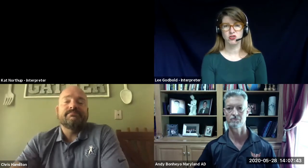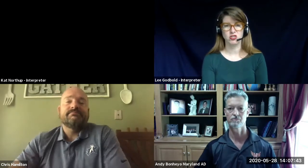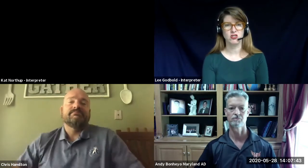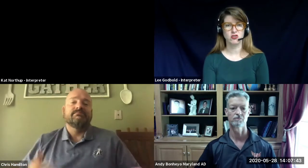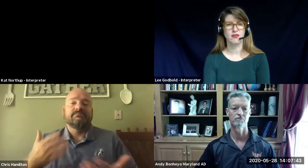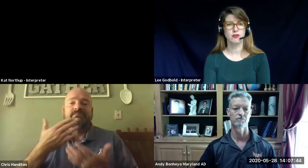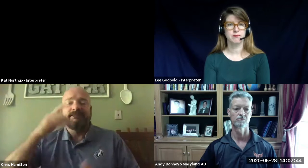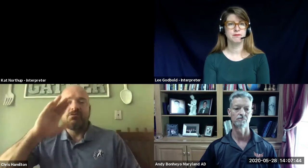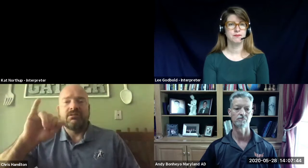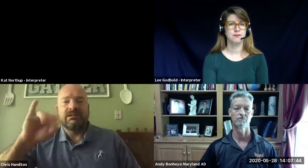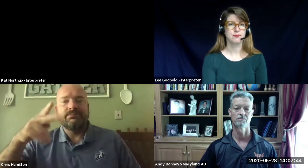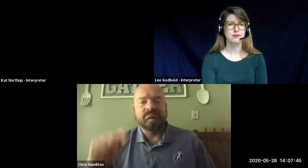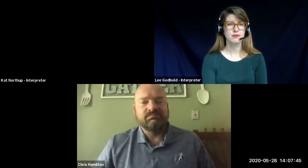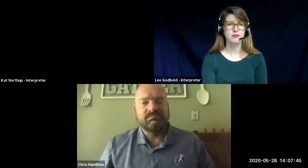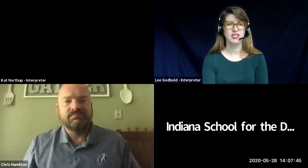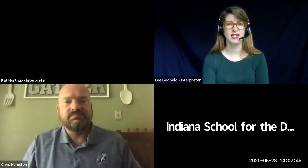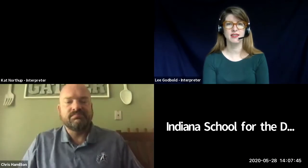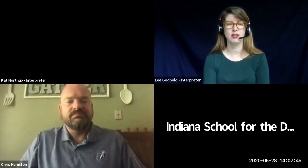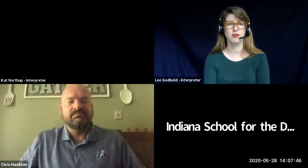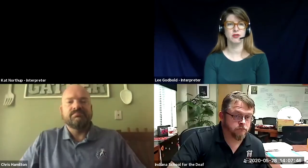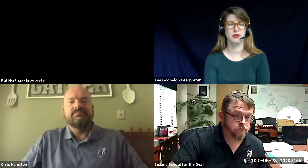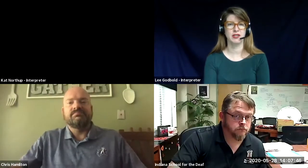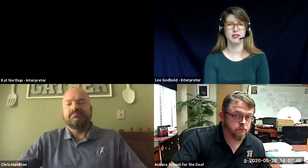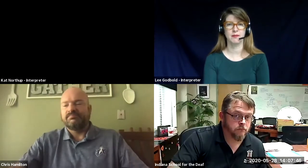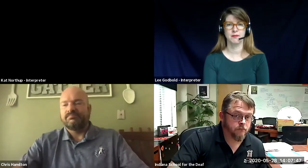restrictions on travel. Yeah, thank you for your input, Andy.